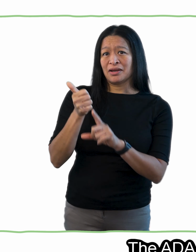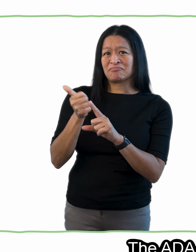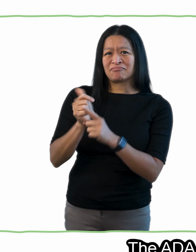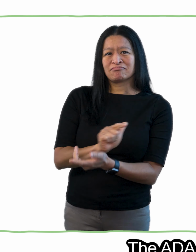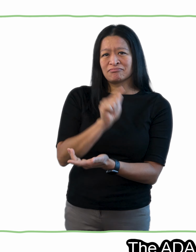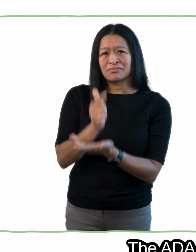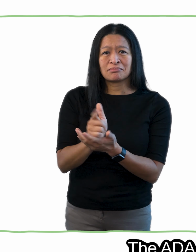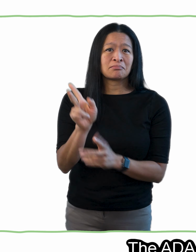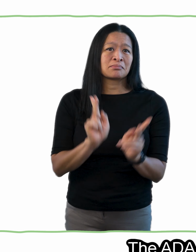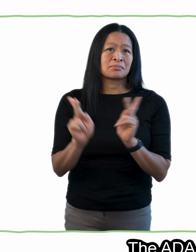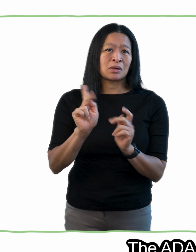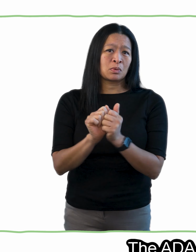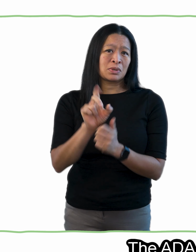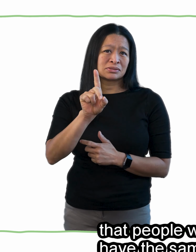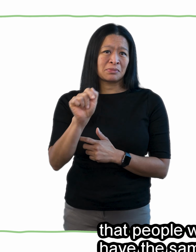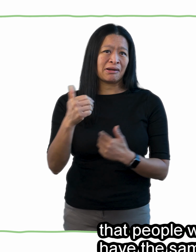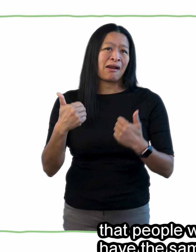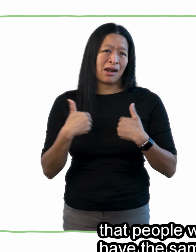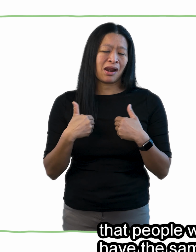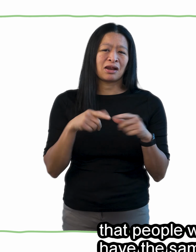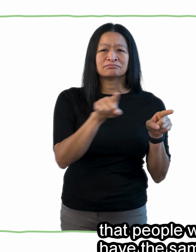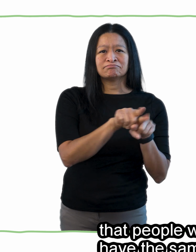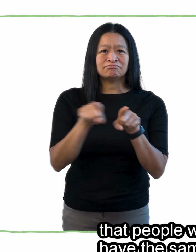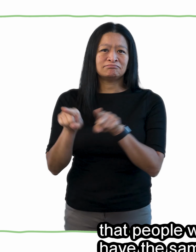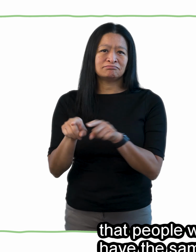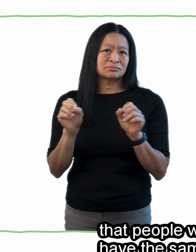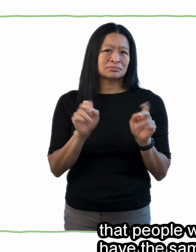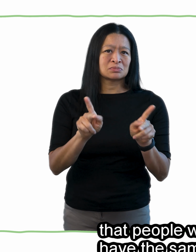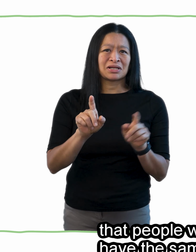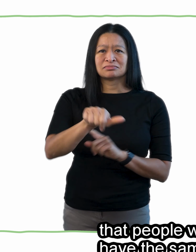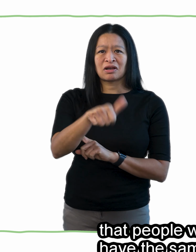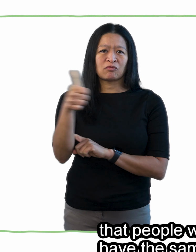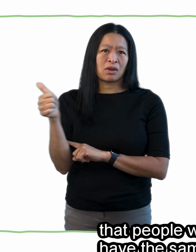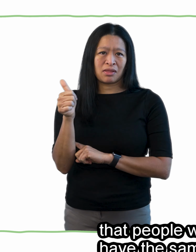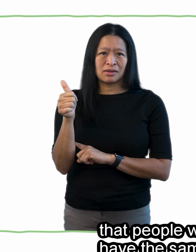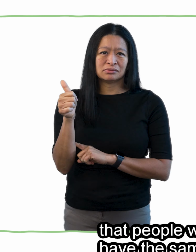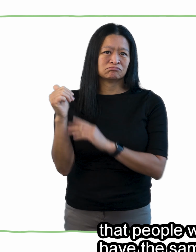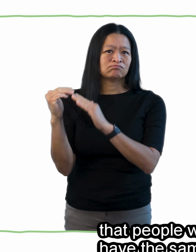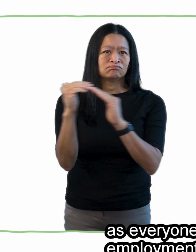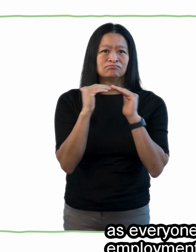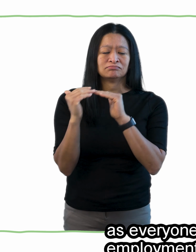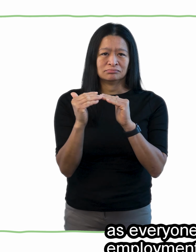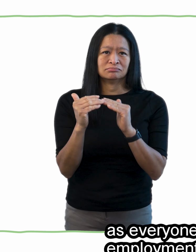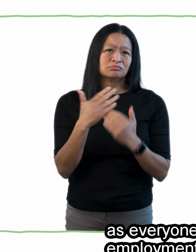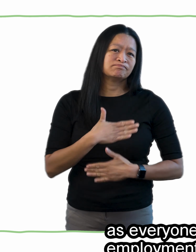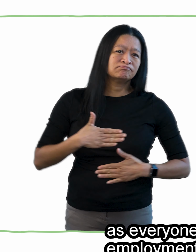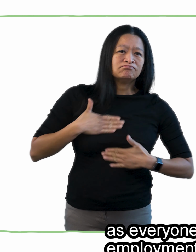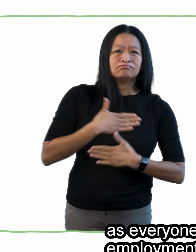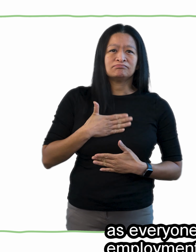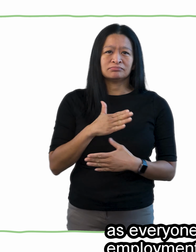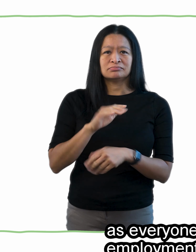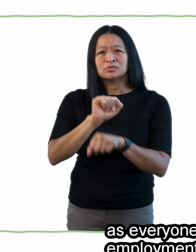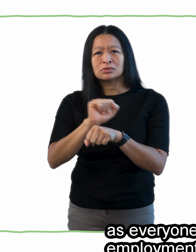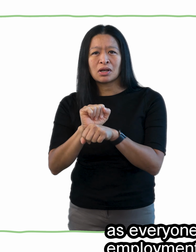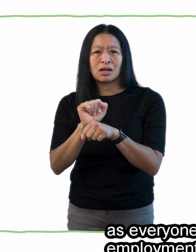The ADA guarantees that people with disabilities have the same opportunities as everyone else to enjoy